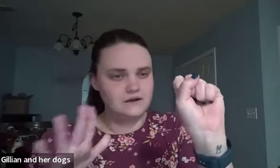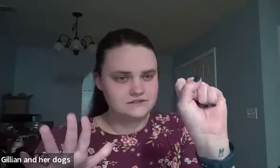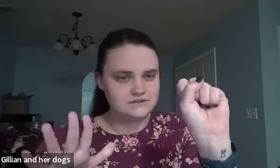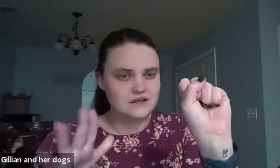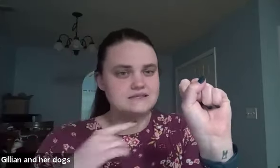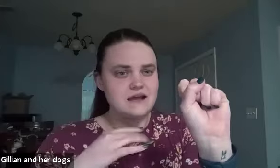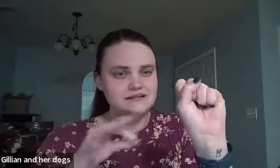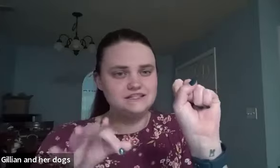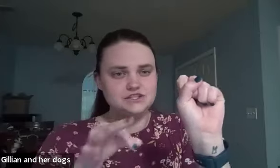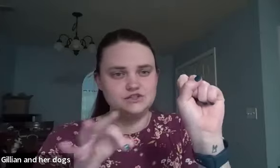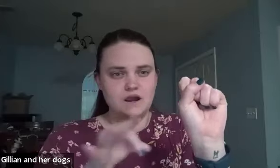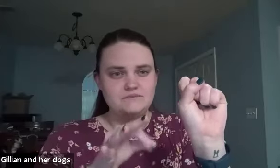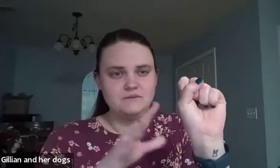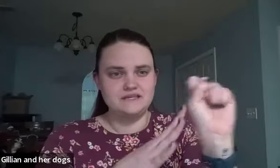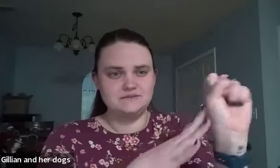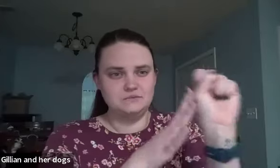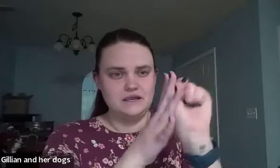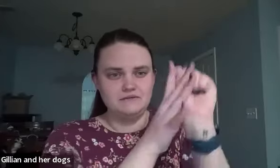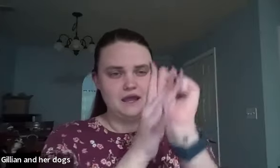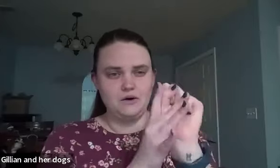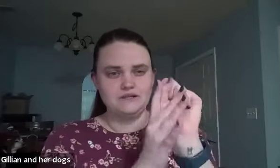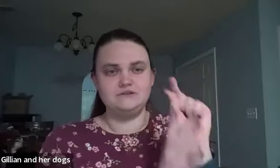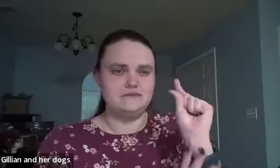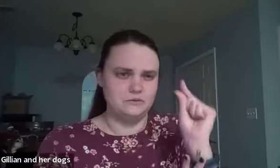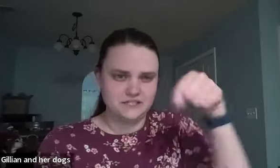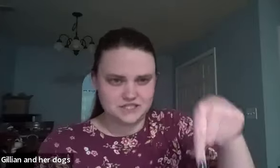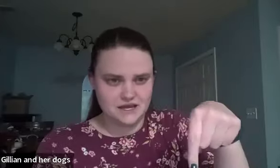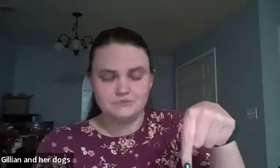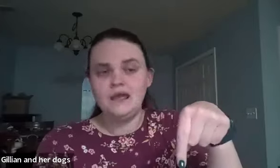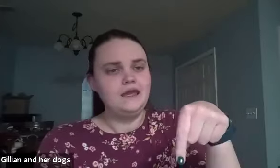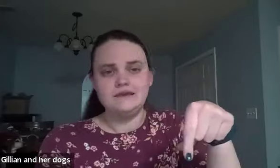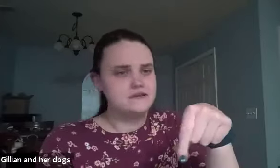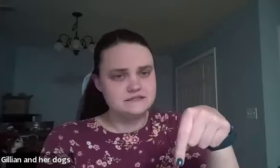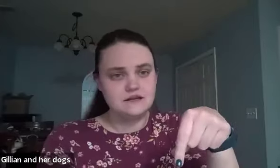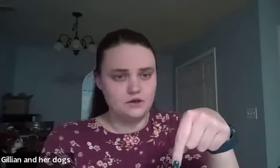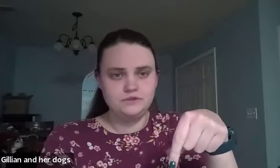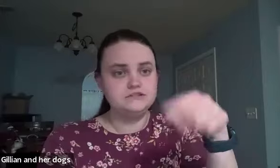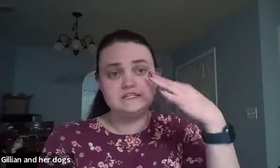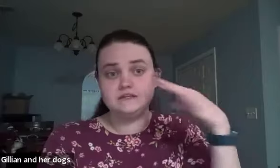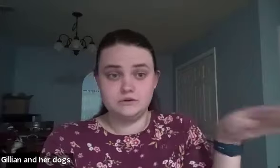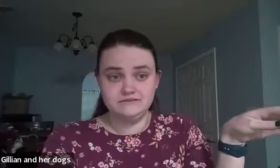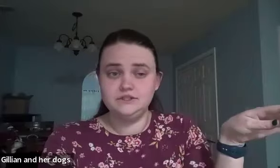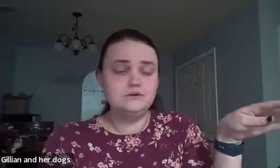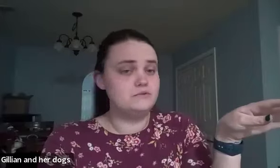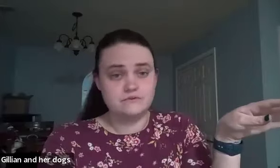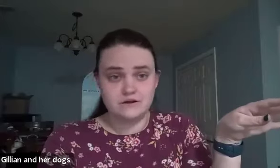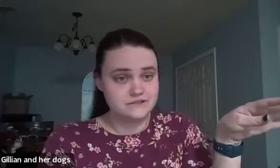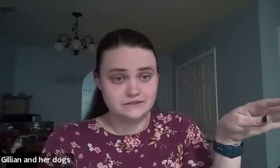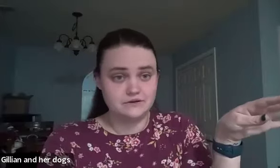I also say, as I like to describe the best way, like how I do, like little pinch and down. If that does not help you, just ignore me. You're more than welcome to